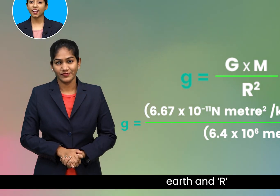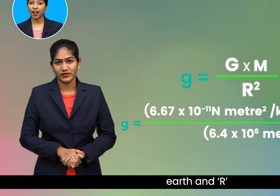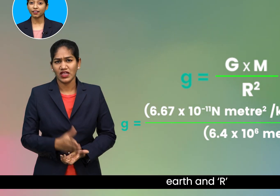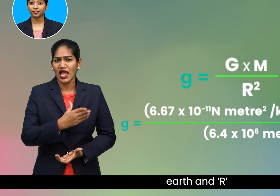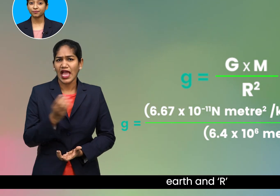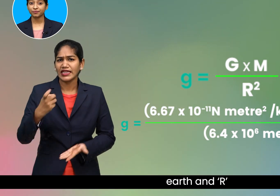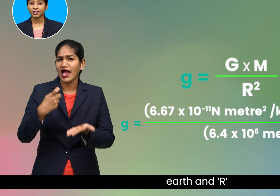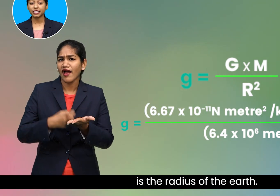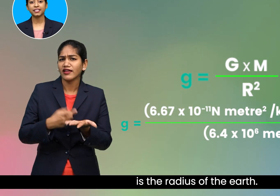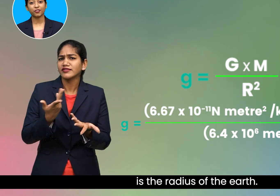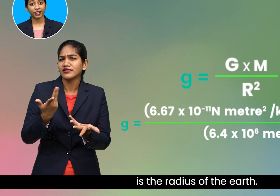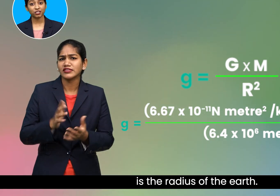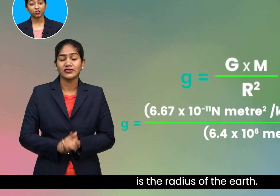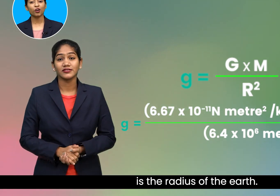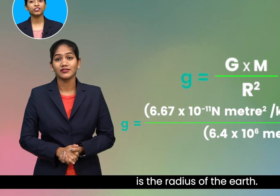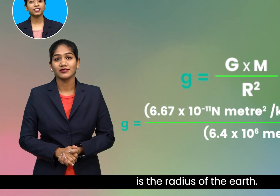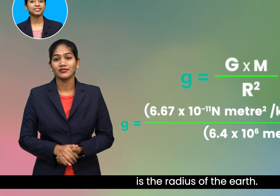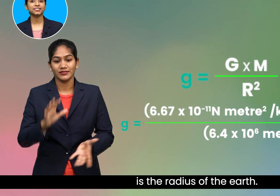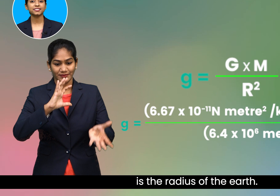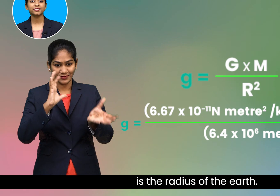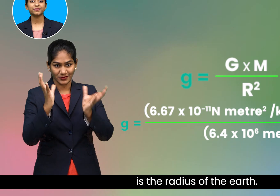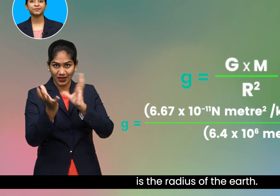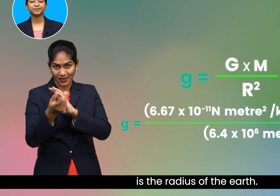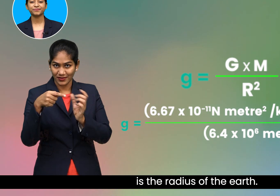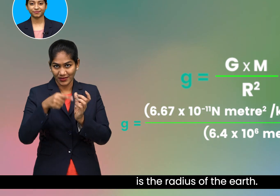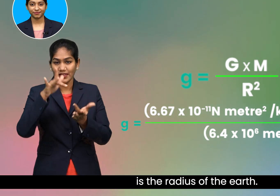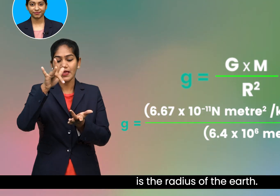and r is the radius of the earth.